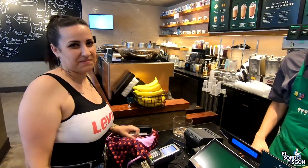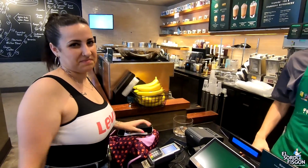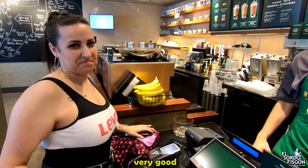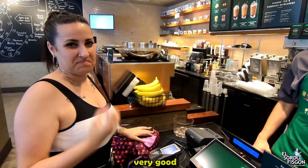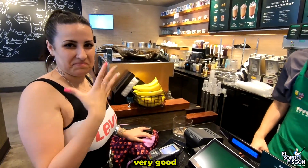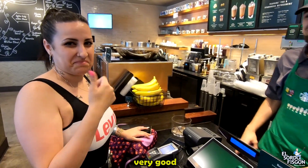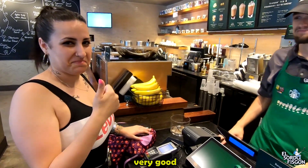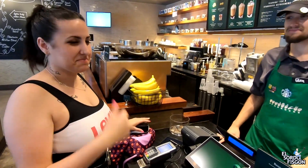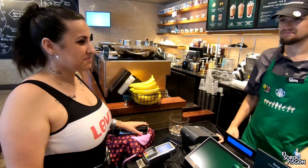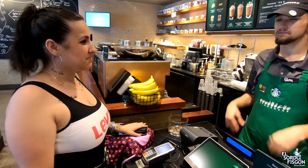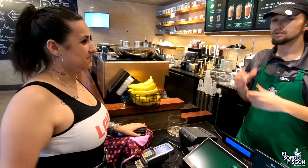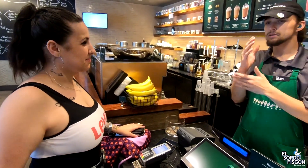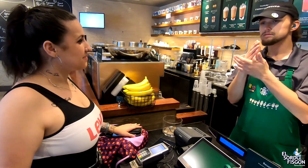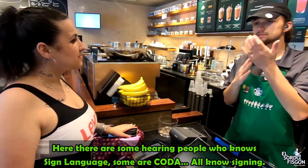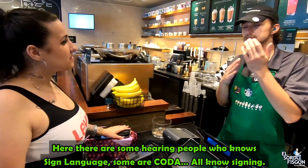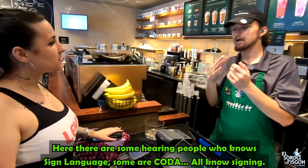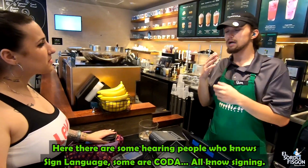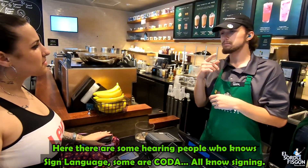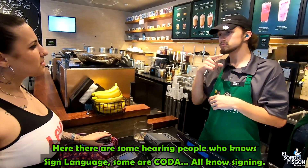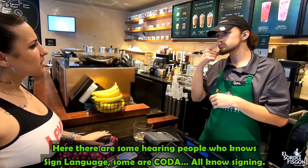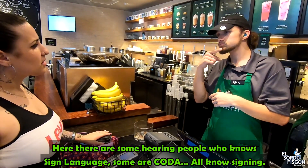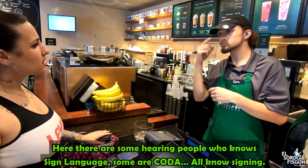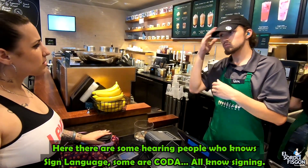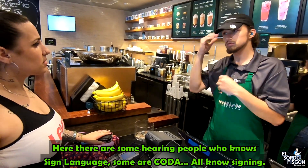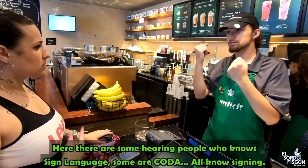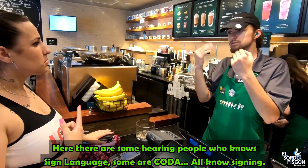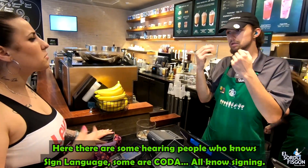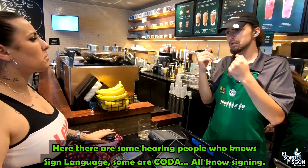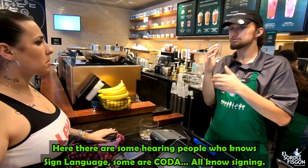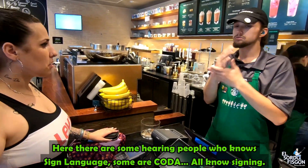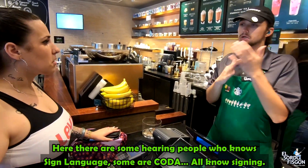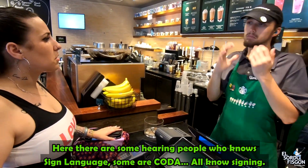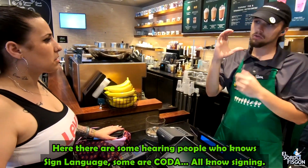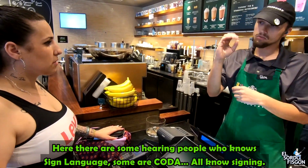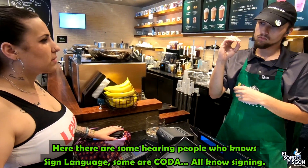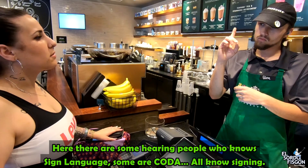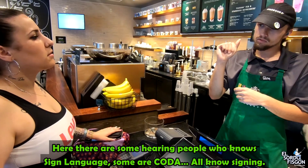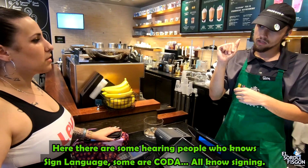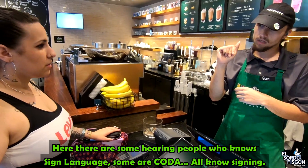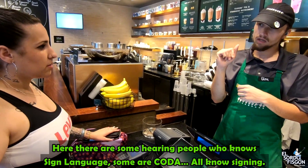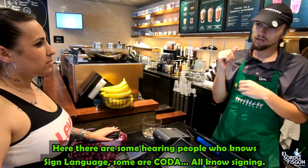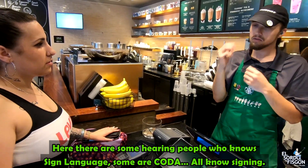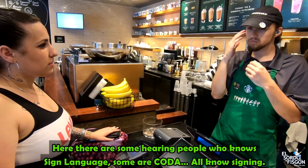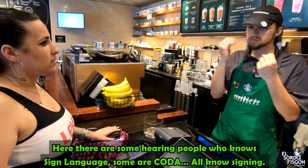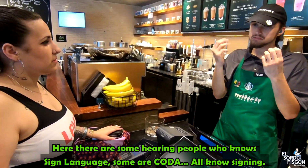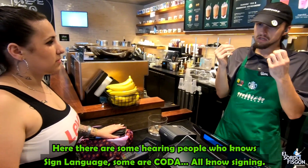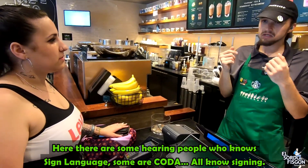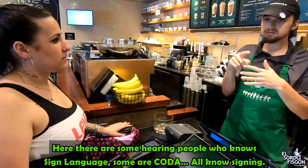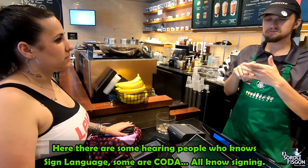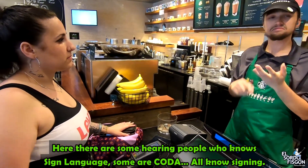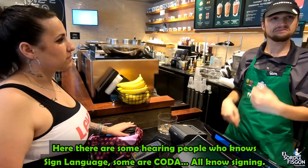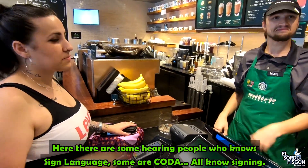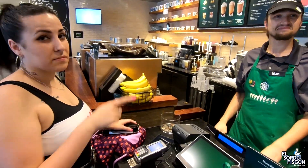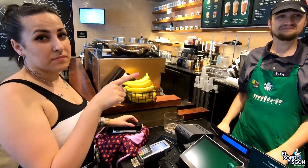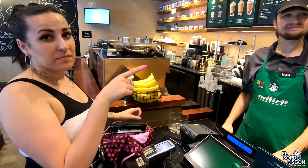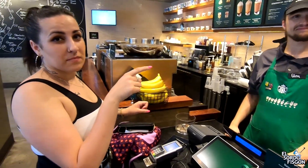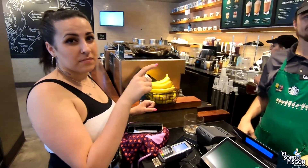25. Very good. Here there are some hearing people who know sign language. Some are CODA, all now signing.